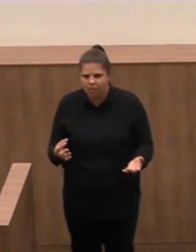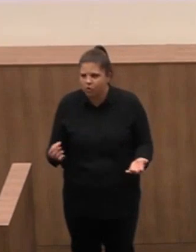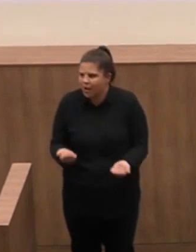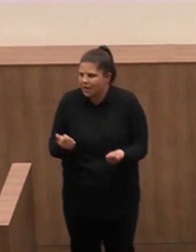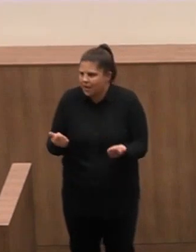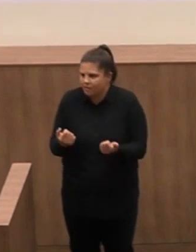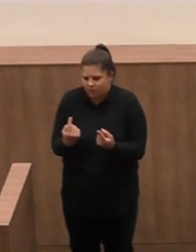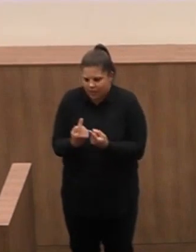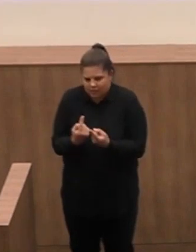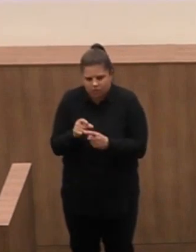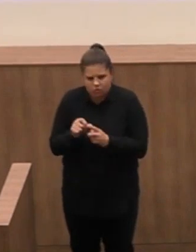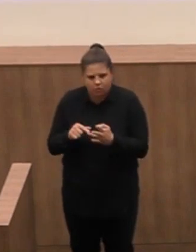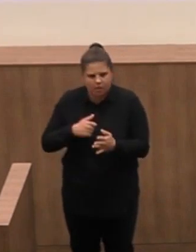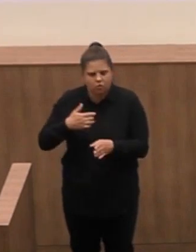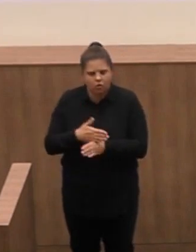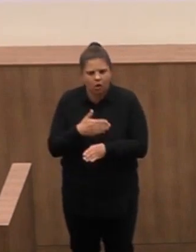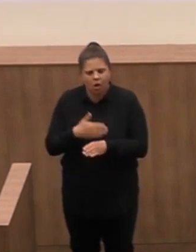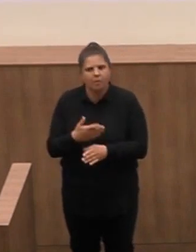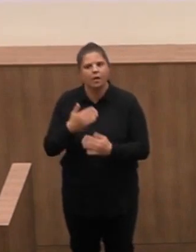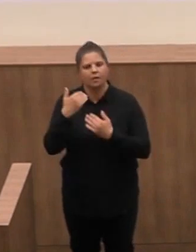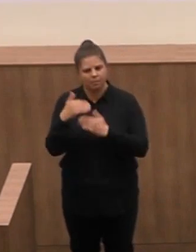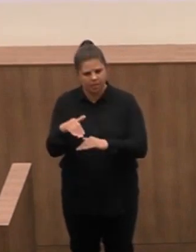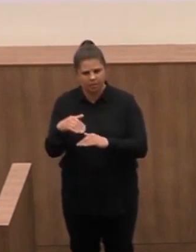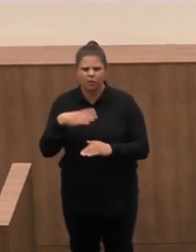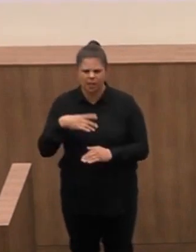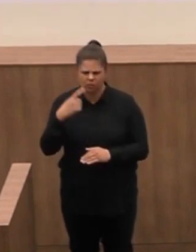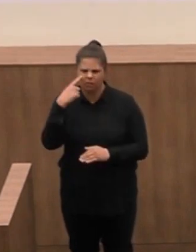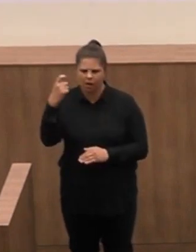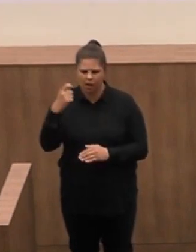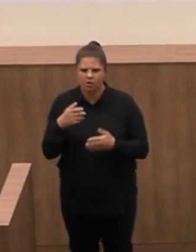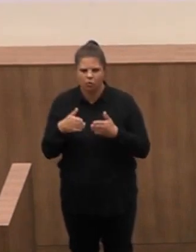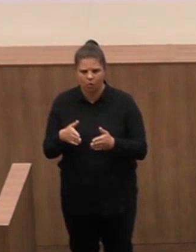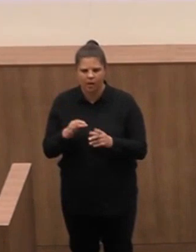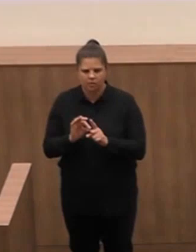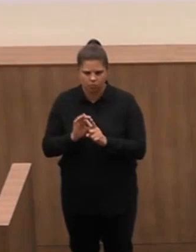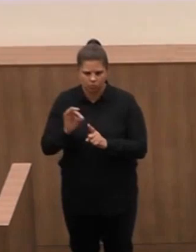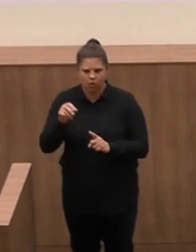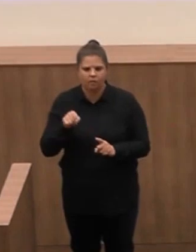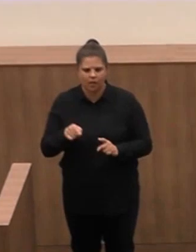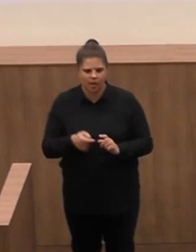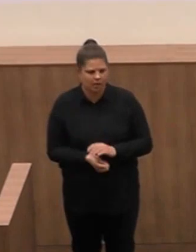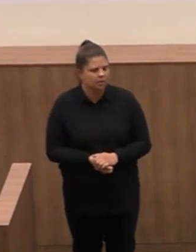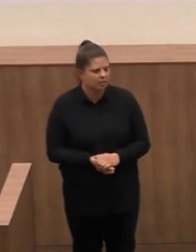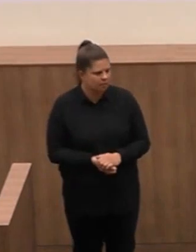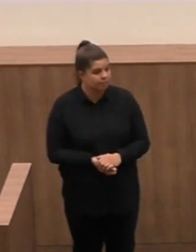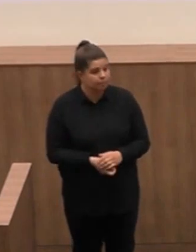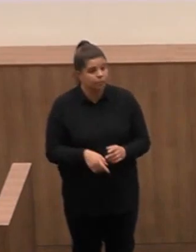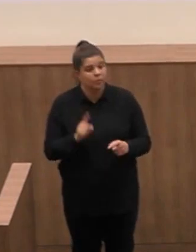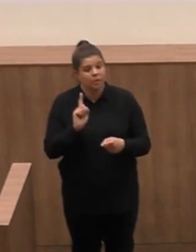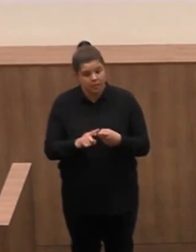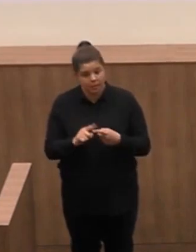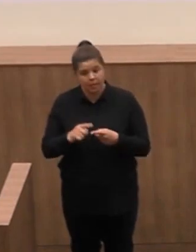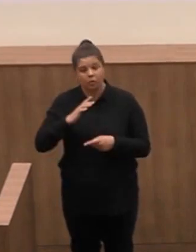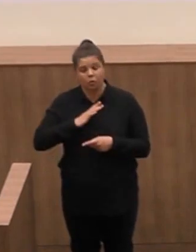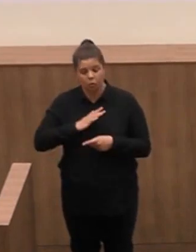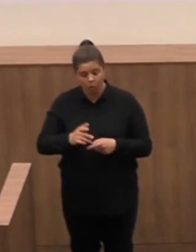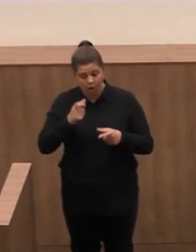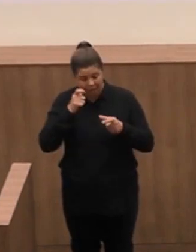with, that is a limitation, and we have to find ways to work around that and to work in that system to still deliver the kind of care that we